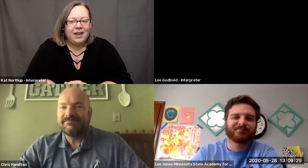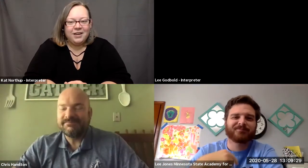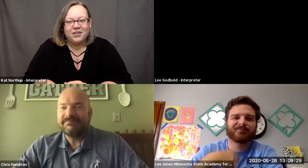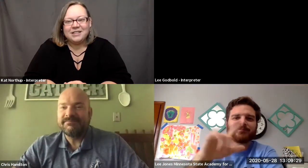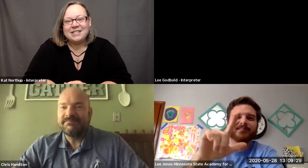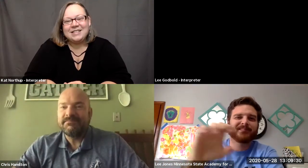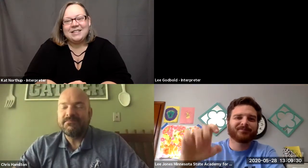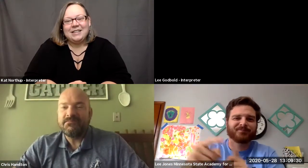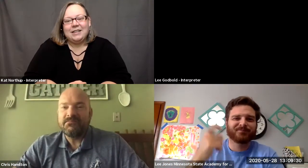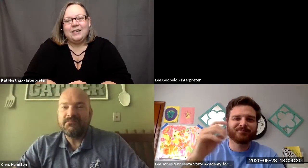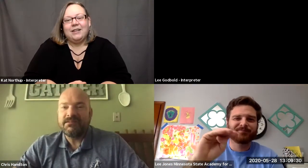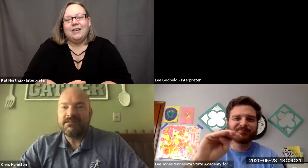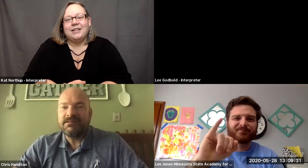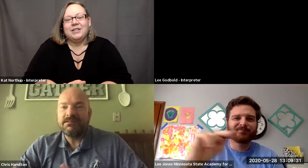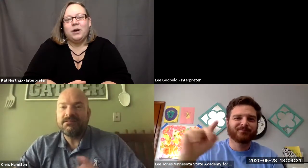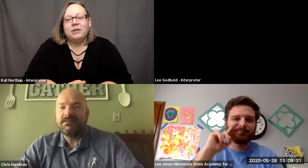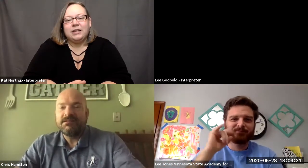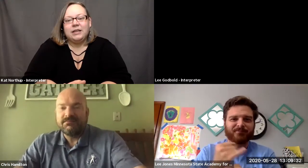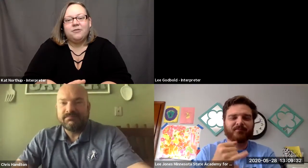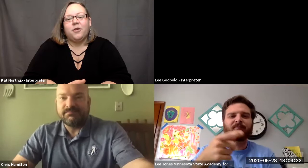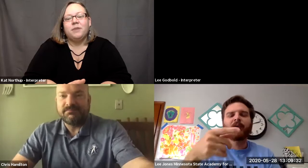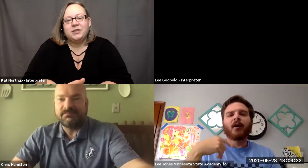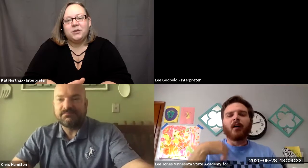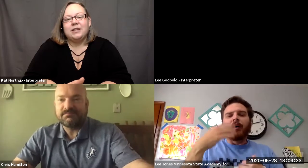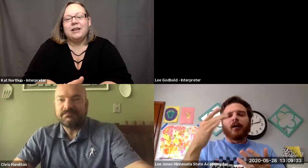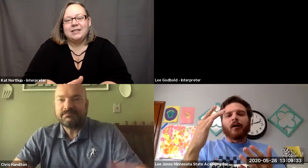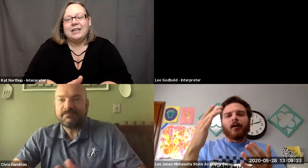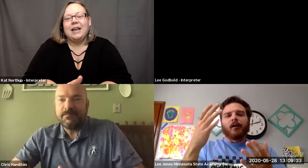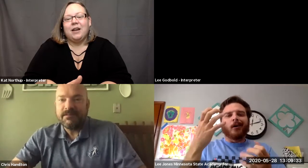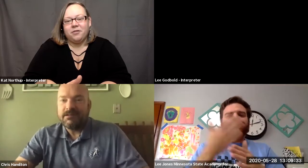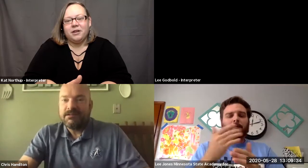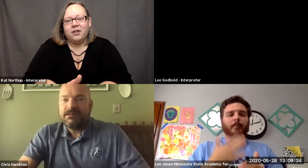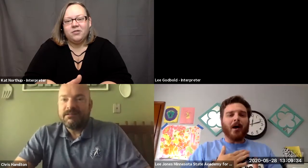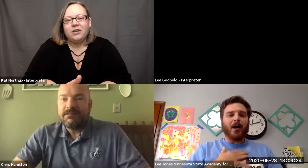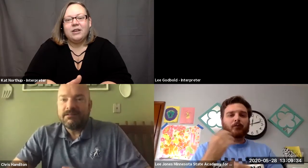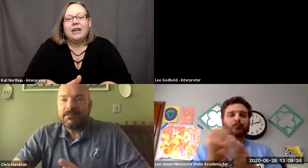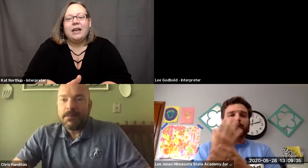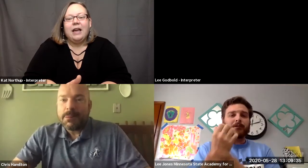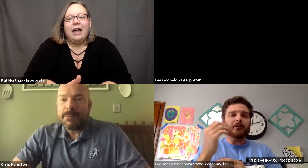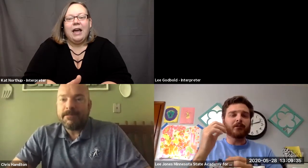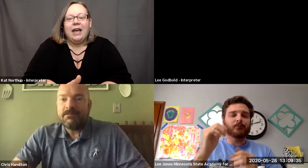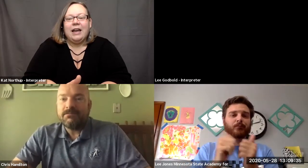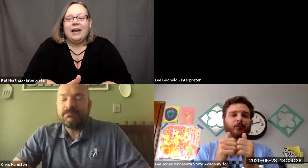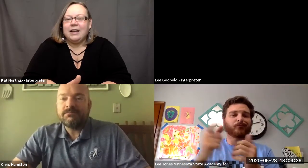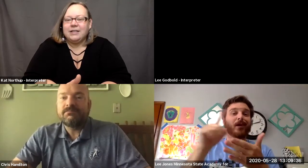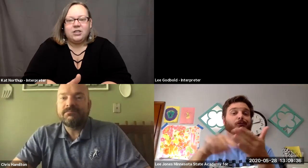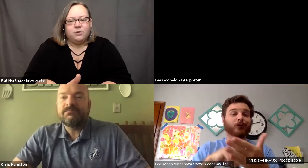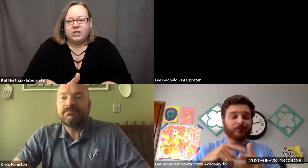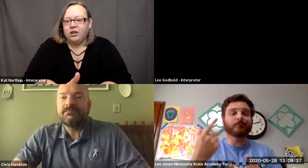Hey, Chris. Yeah, so I'm Lee from Minnesota State Academy for the Deaf. And I guess I just want to share,